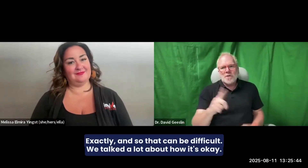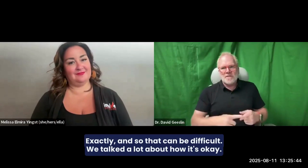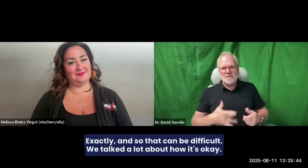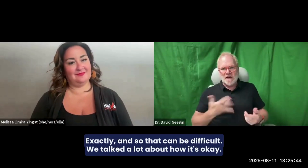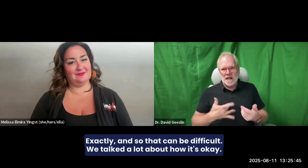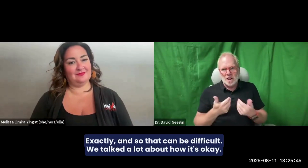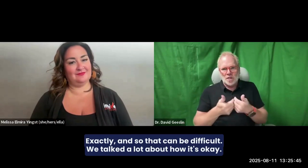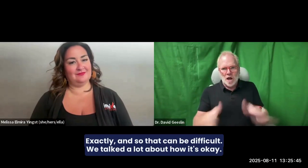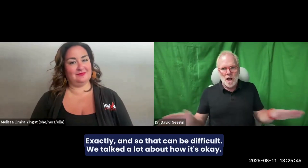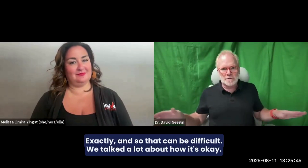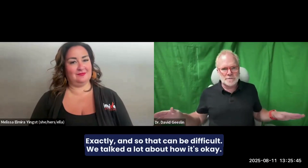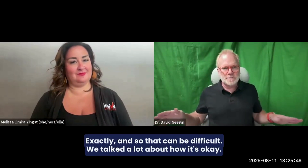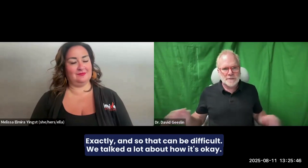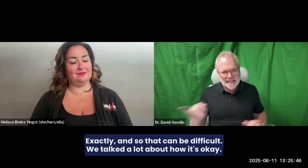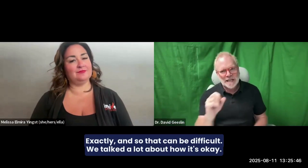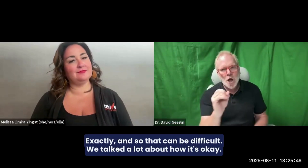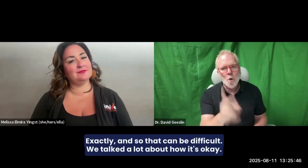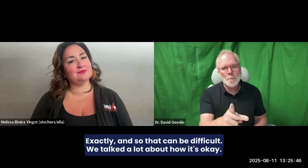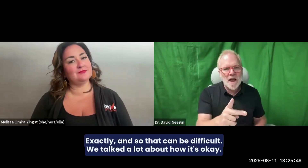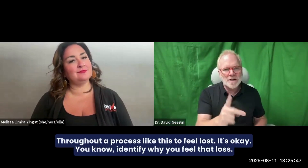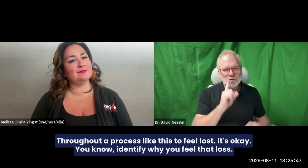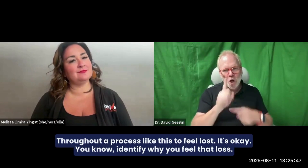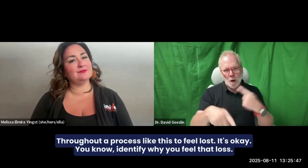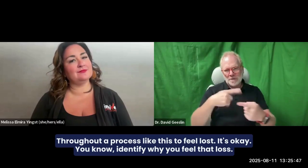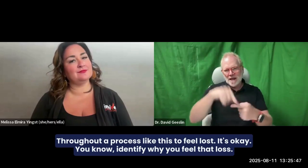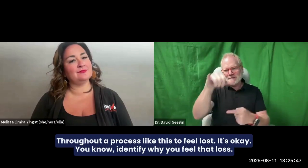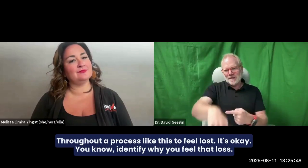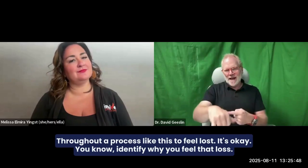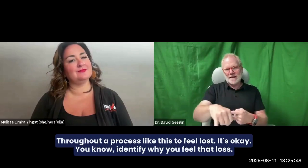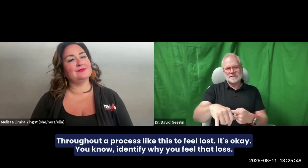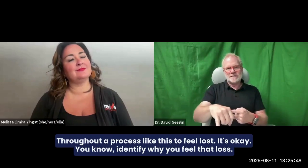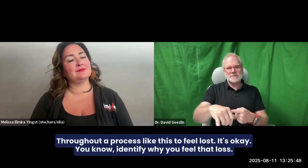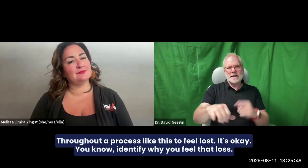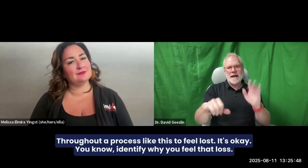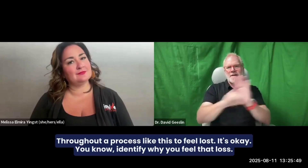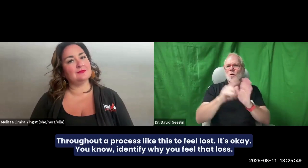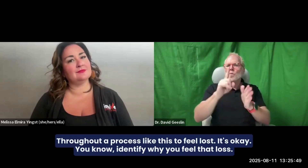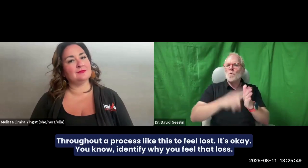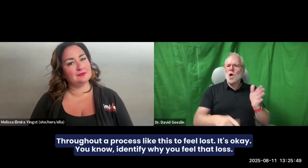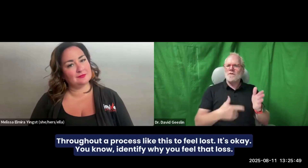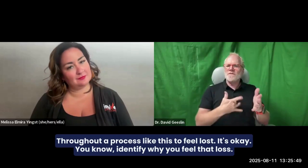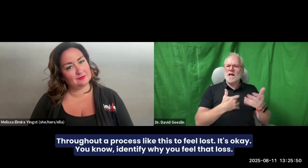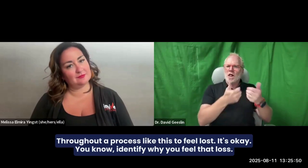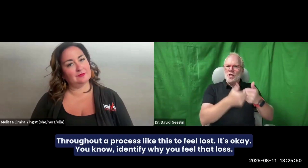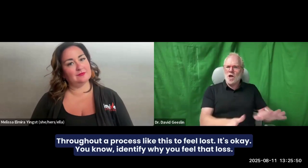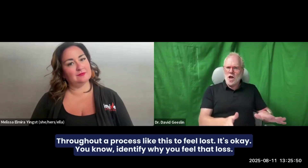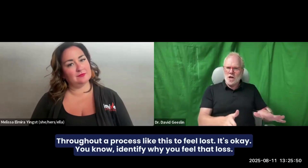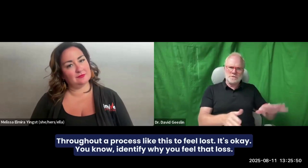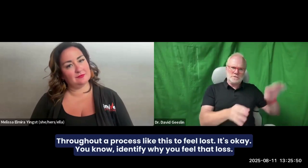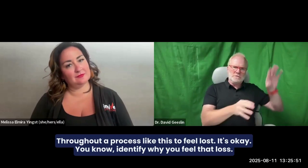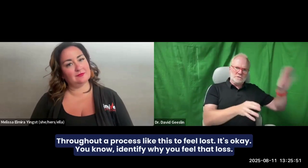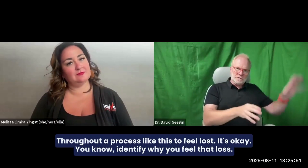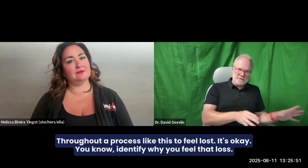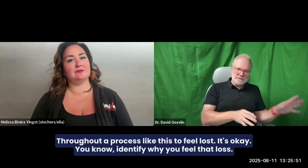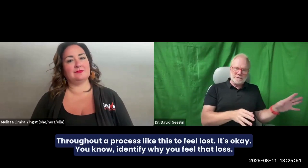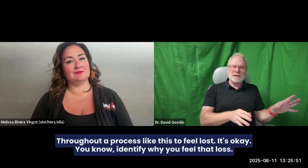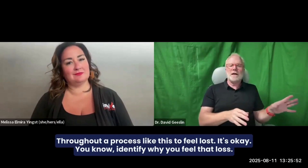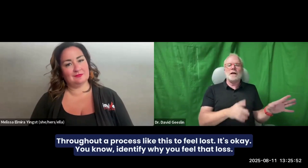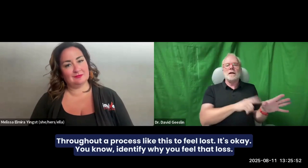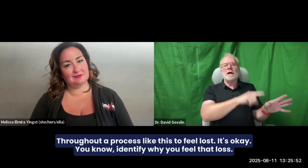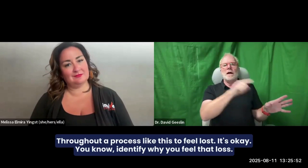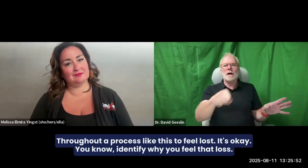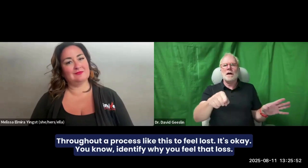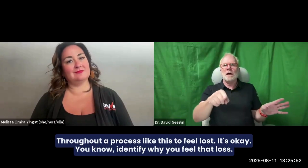can be difficult. We talked a lot about how it's okay throughout a process like this to feel lost. It's okay.